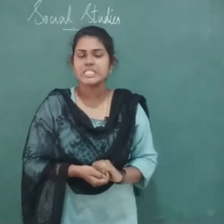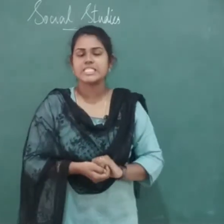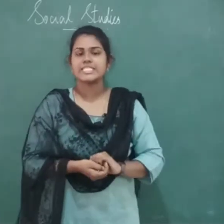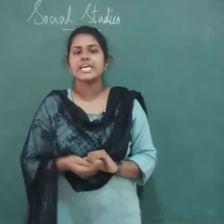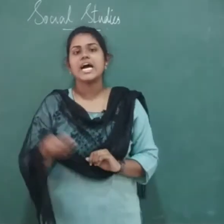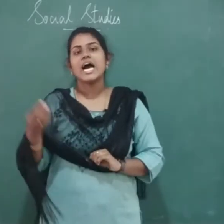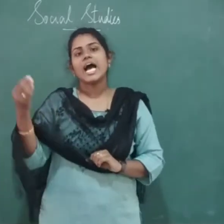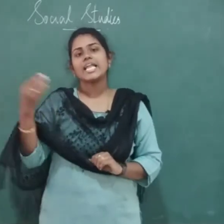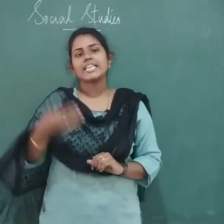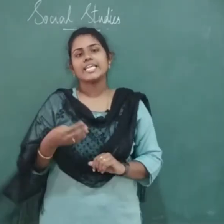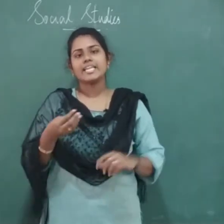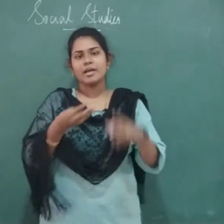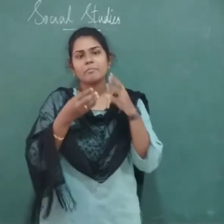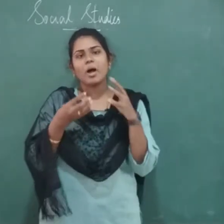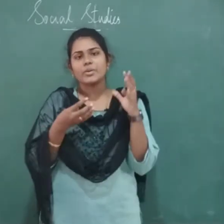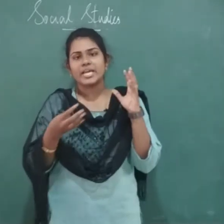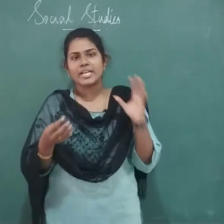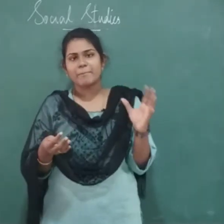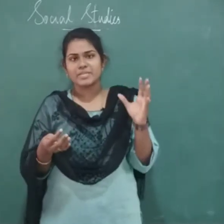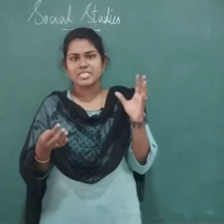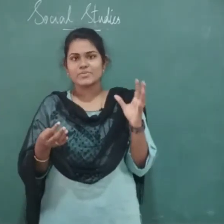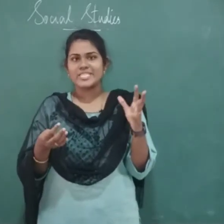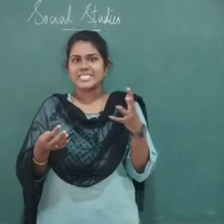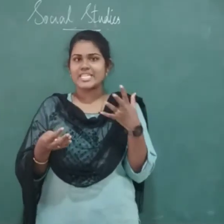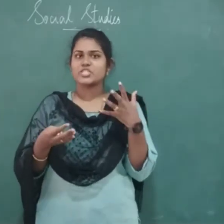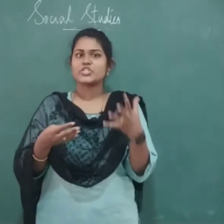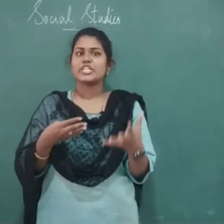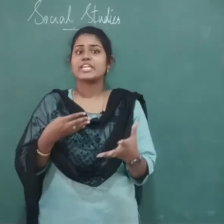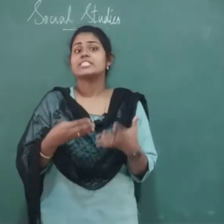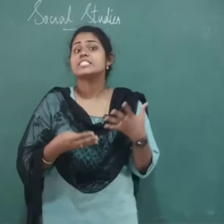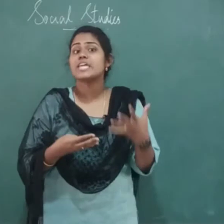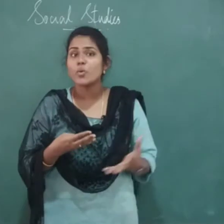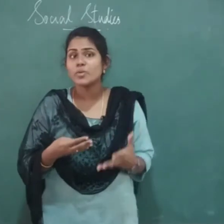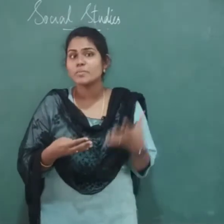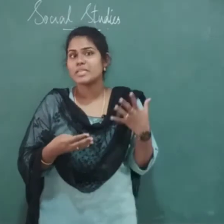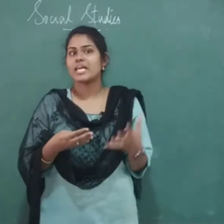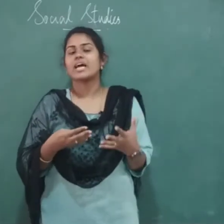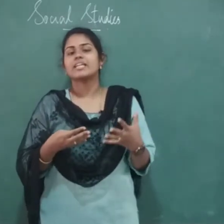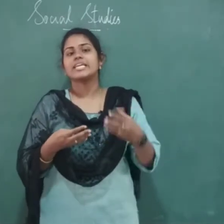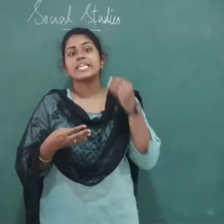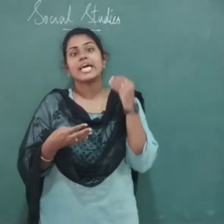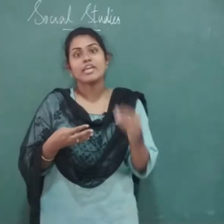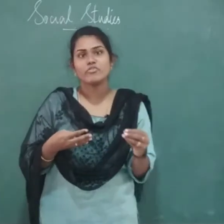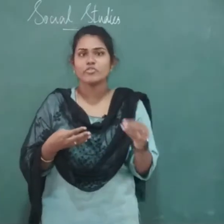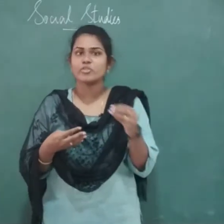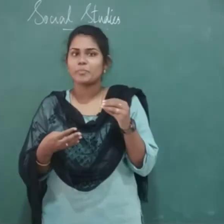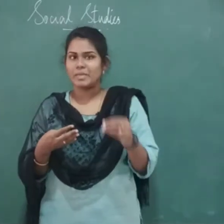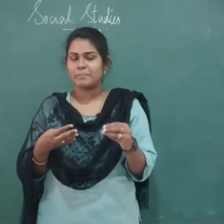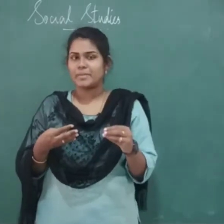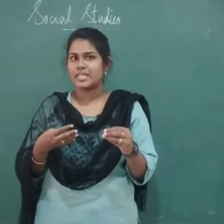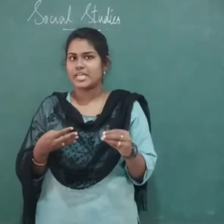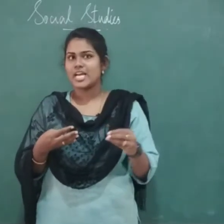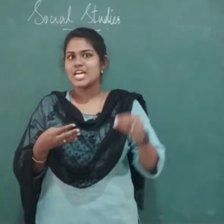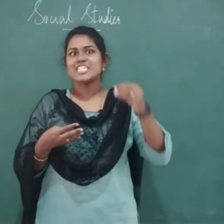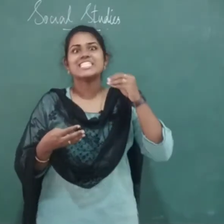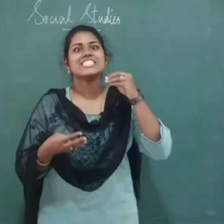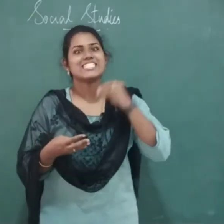world, and then about Harappan Civilization, their town planning, life of the people. So